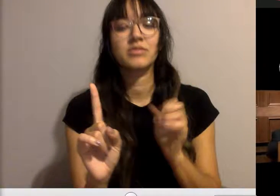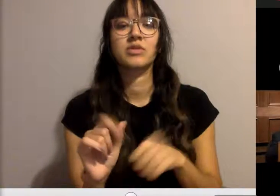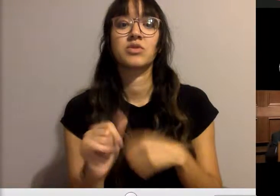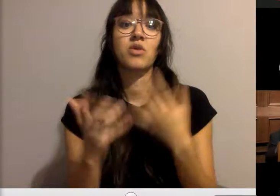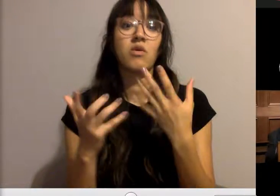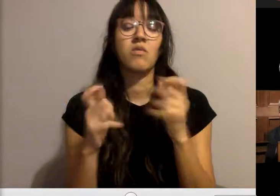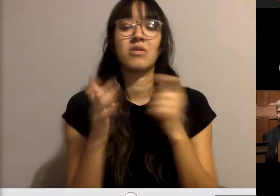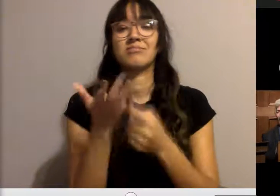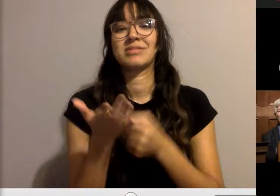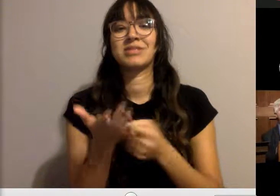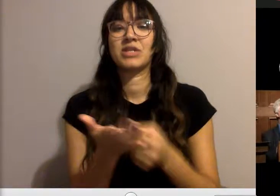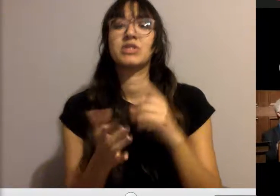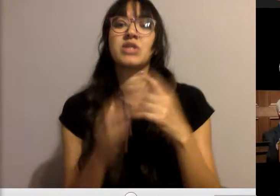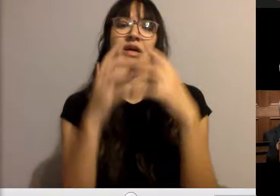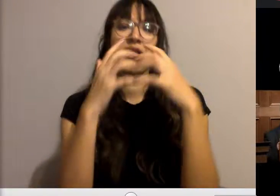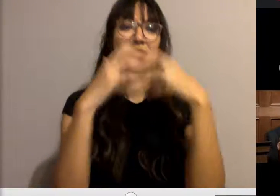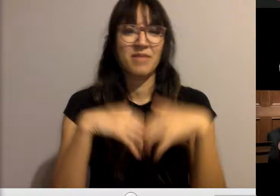BC.